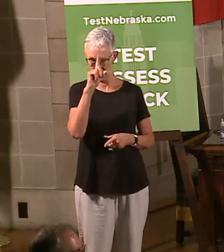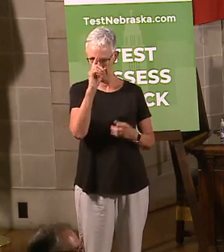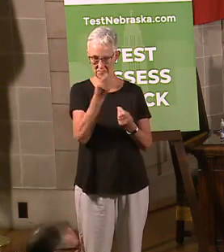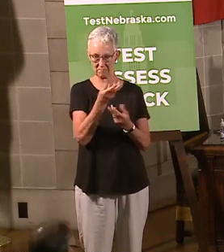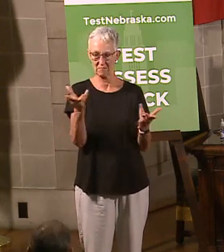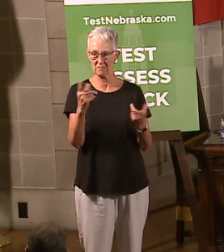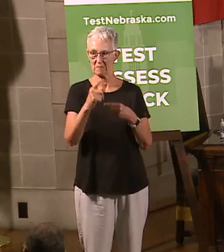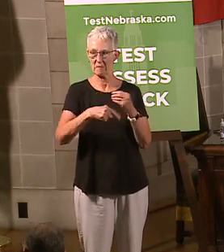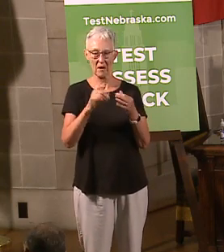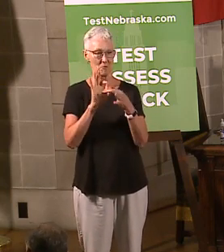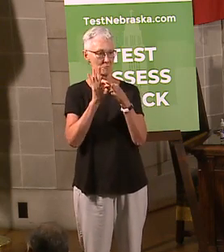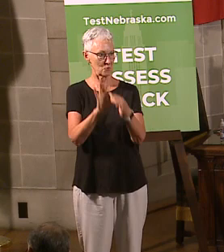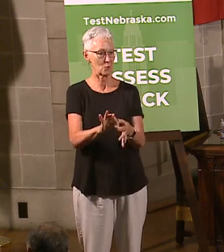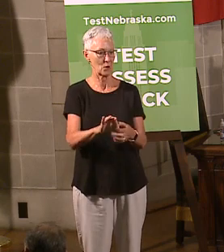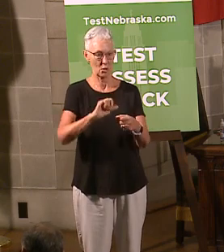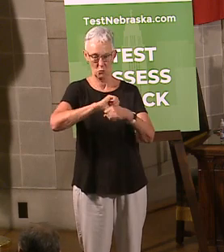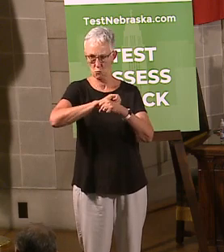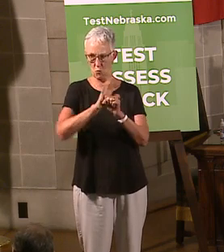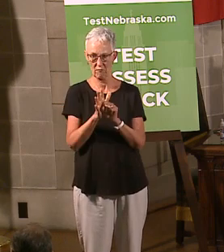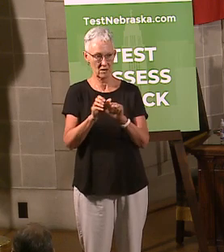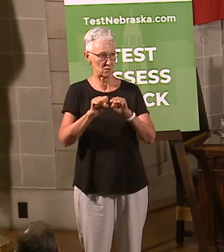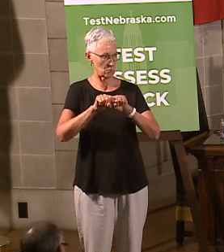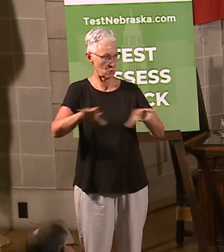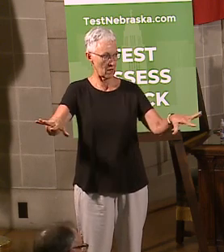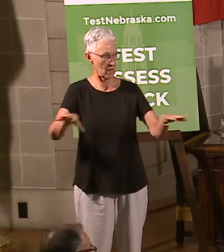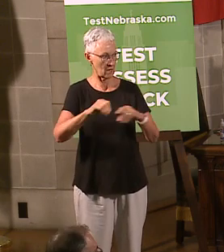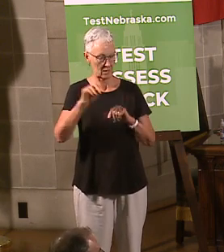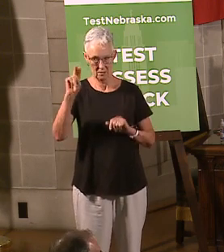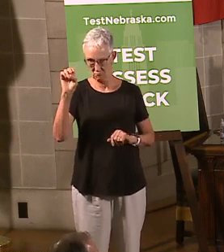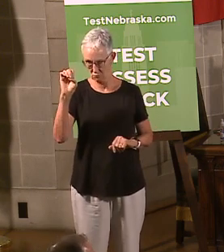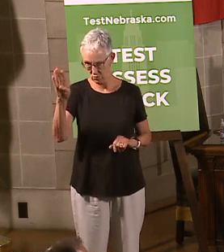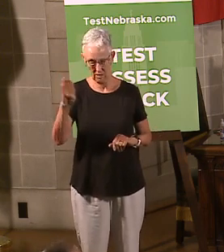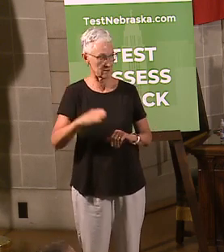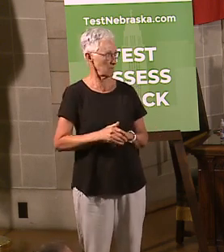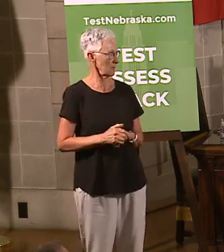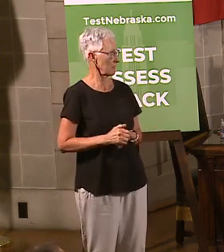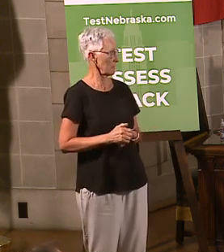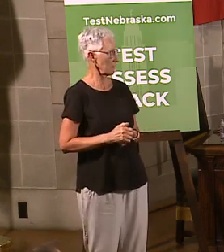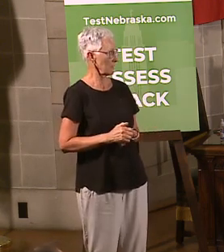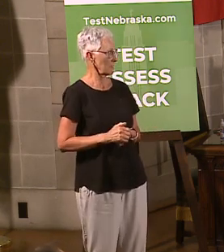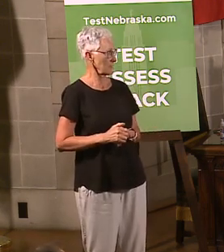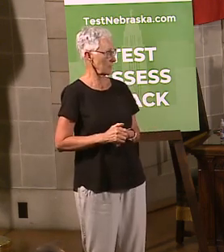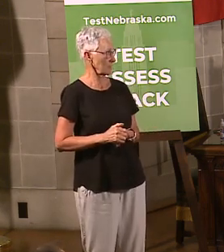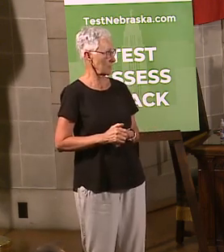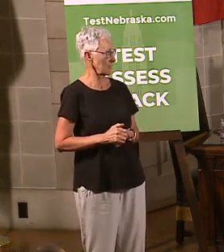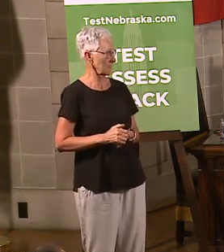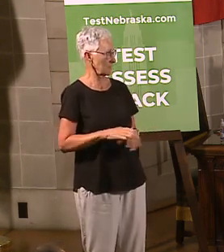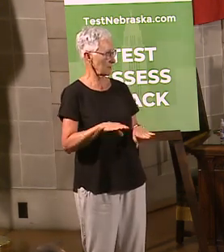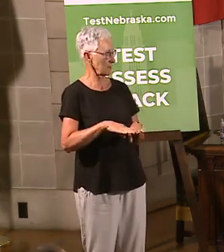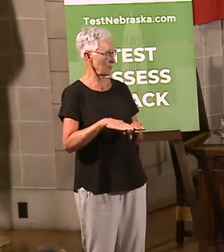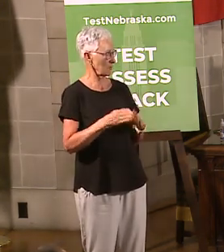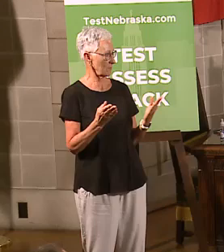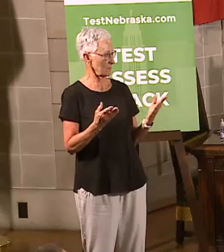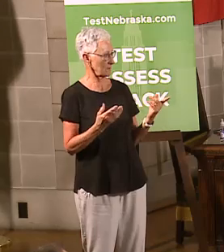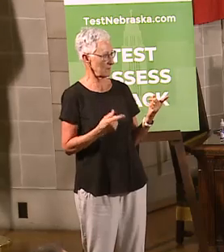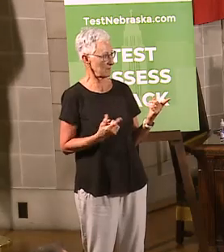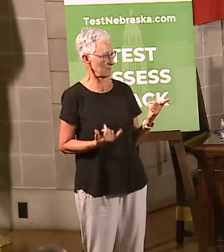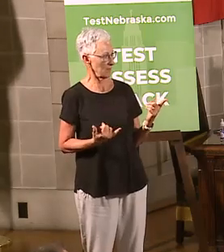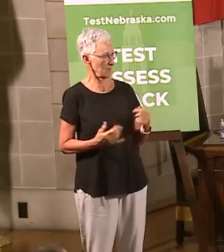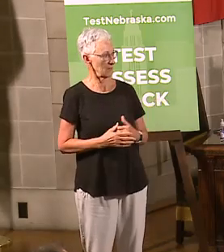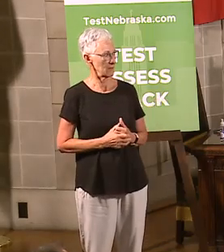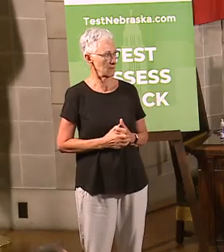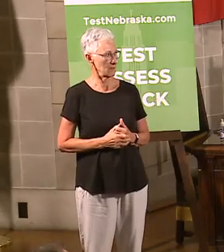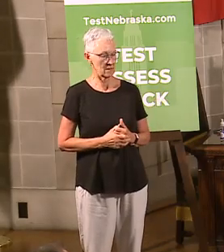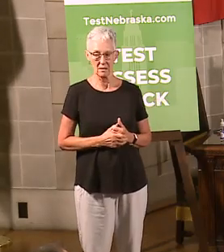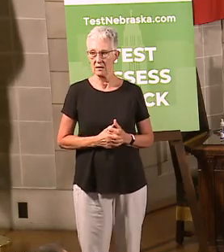spread of coronavirus here in Nebraska. As always, we're going to put that up now. Thank you, Taylor.